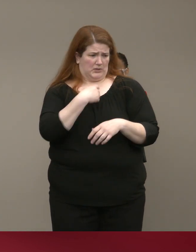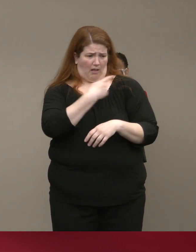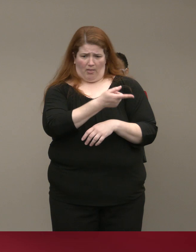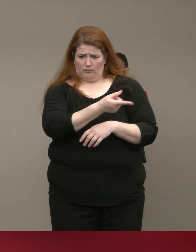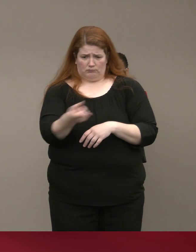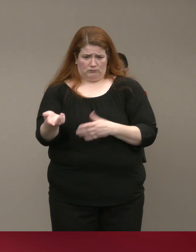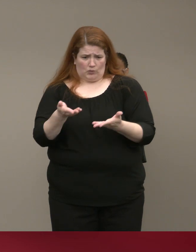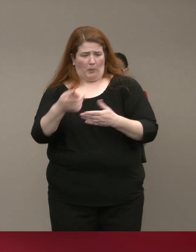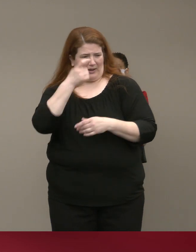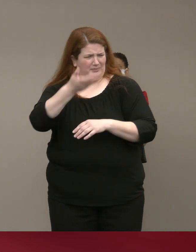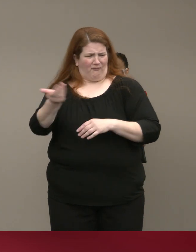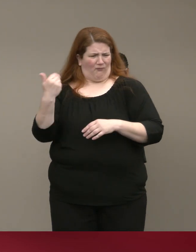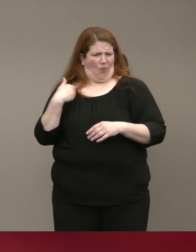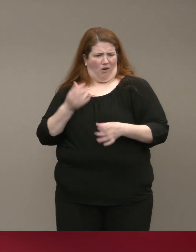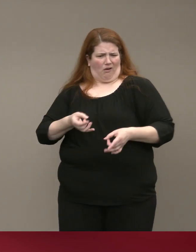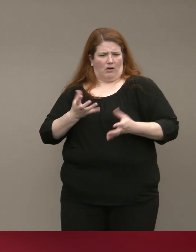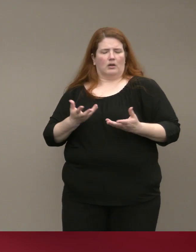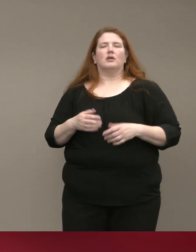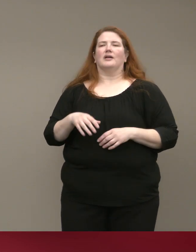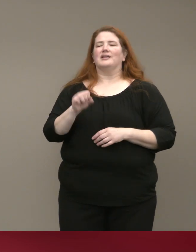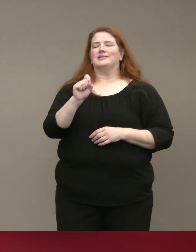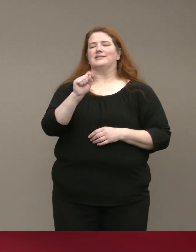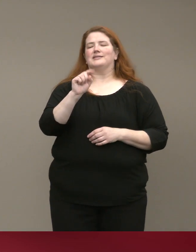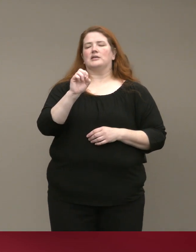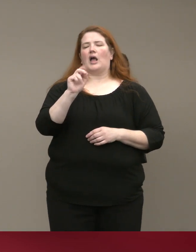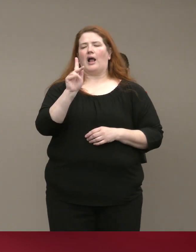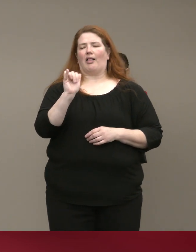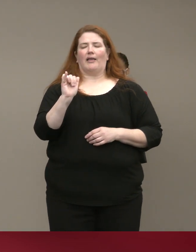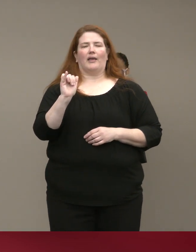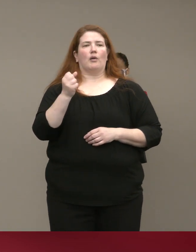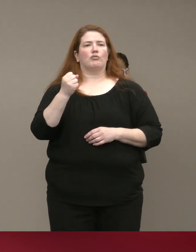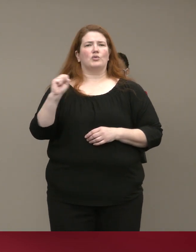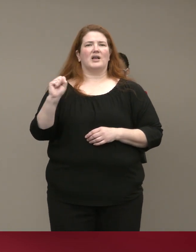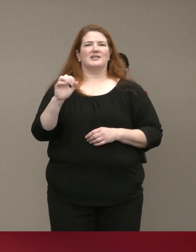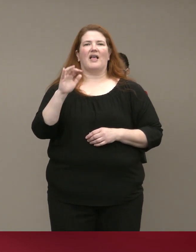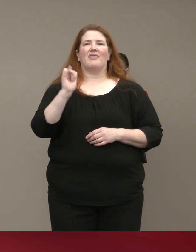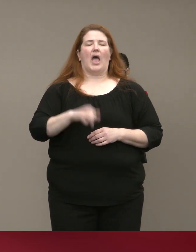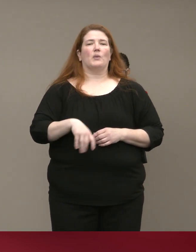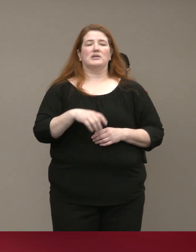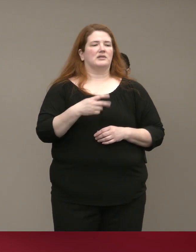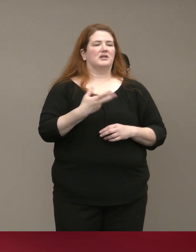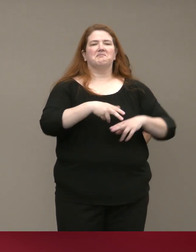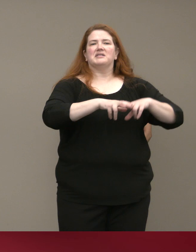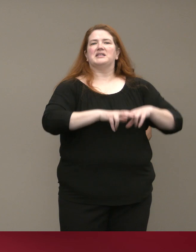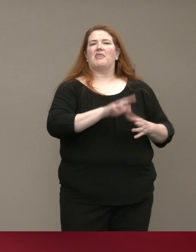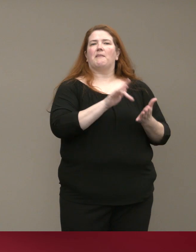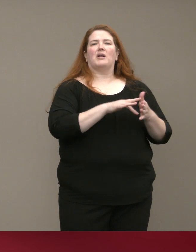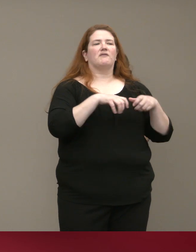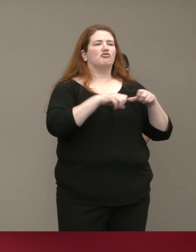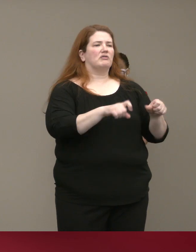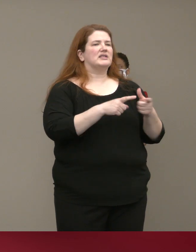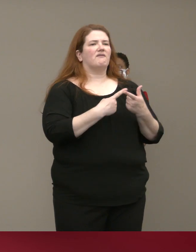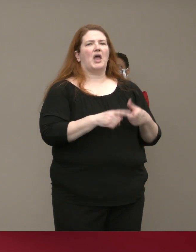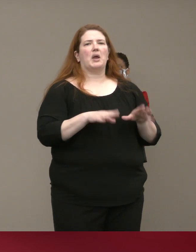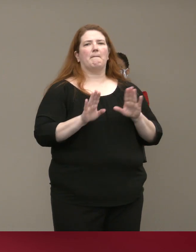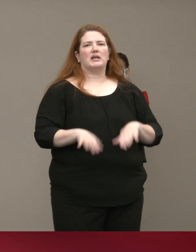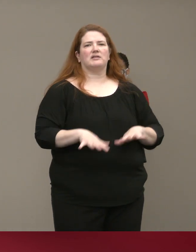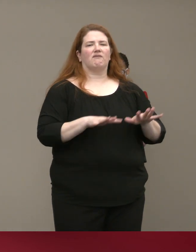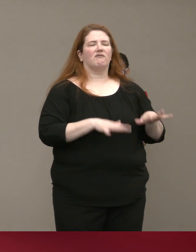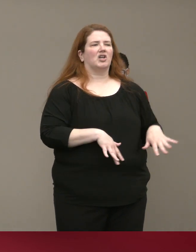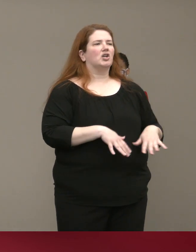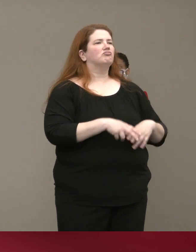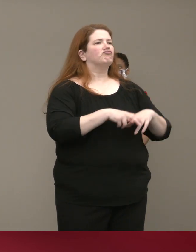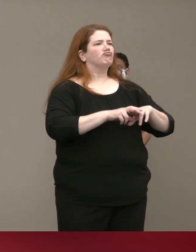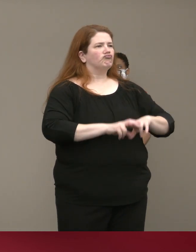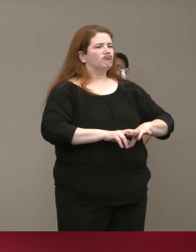now because at the time during the Stockley protests, a lot of that was passive resistance, sitting in the middle of the streets and those type of things. Hey, last night,